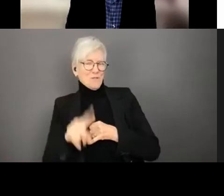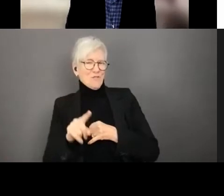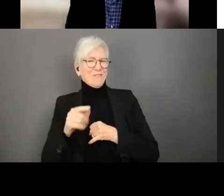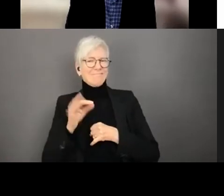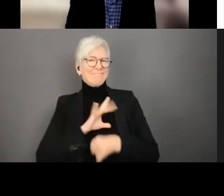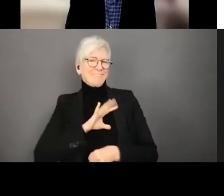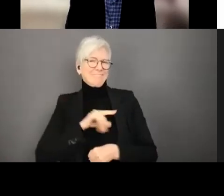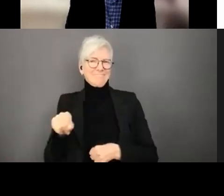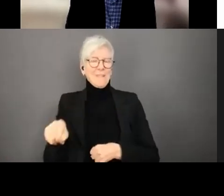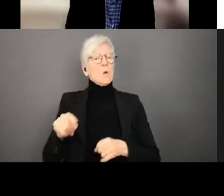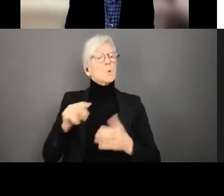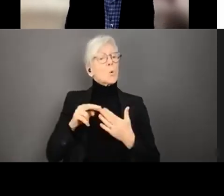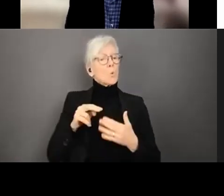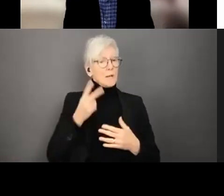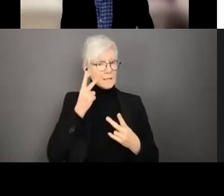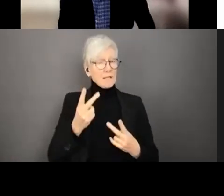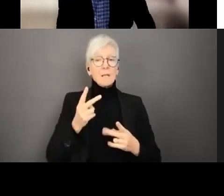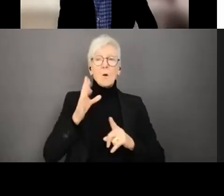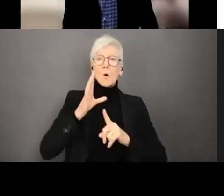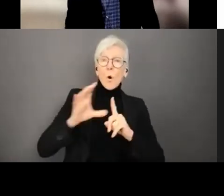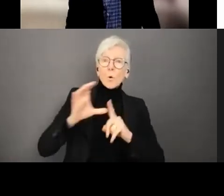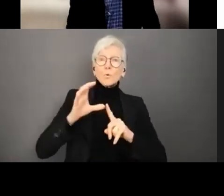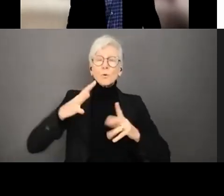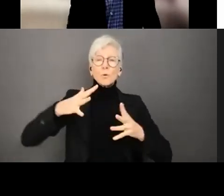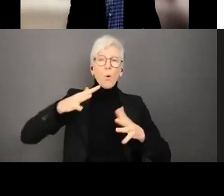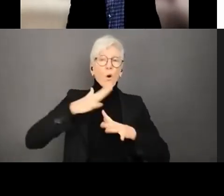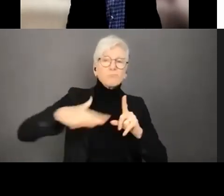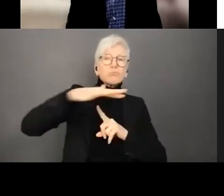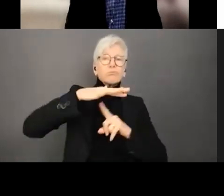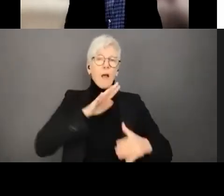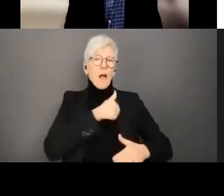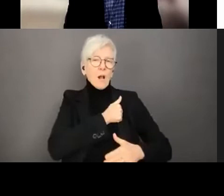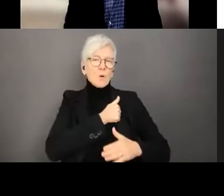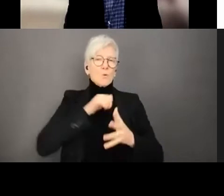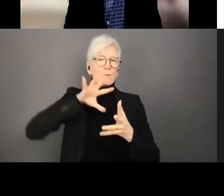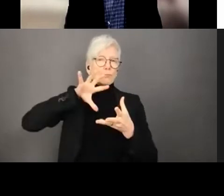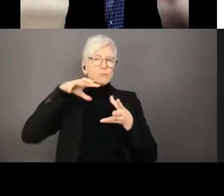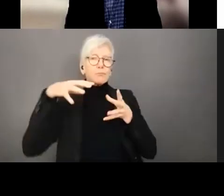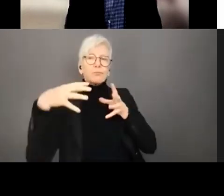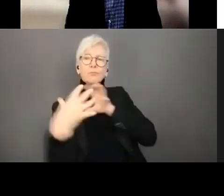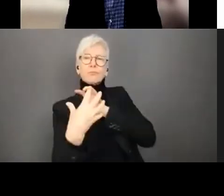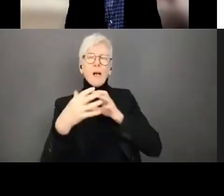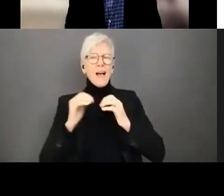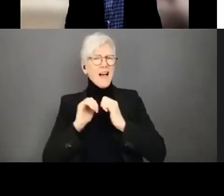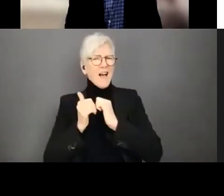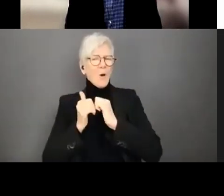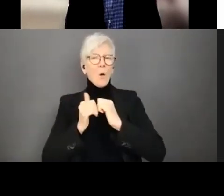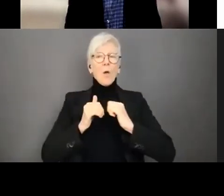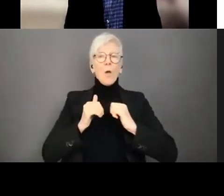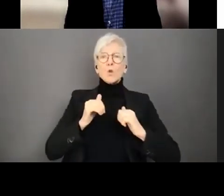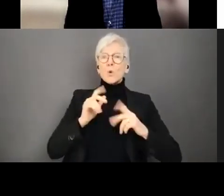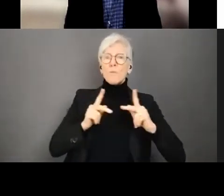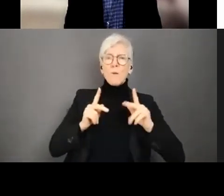about culture change, when we're talking about ageism, how do we move society from denial into